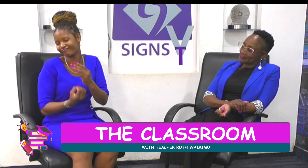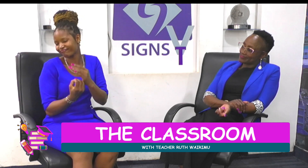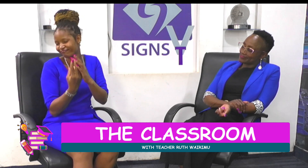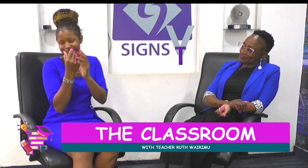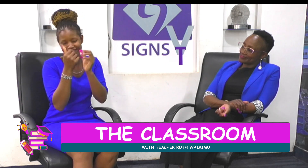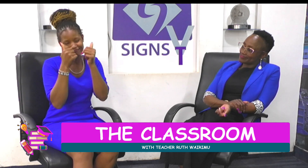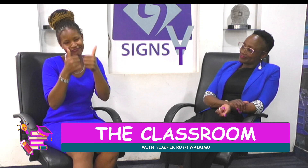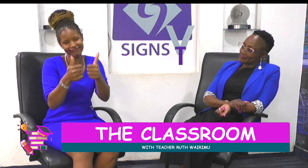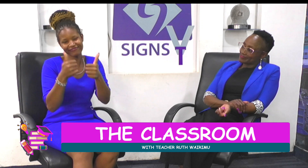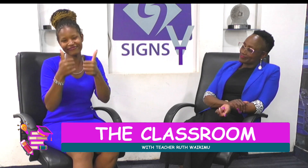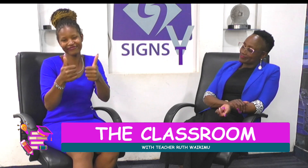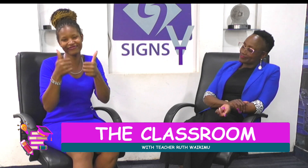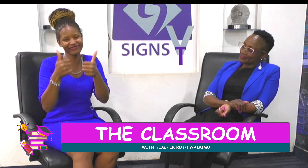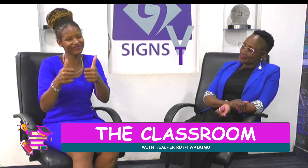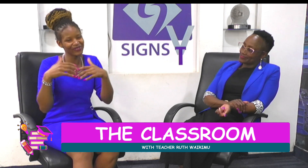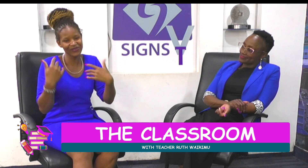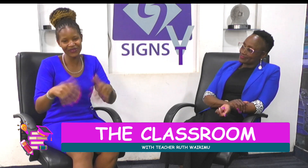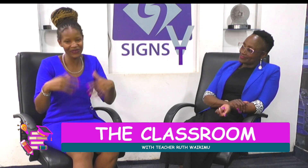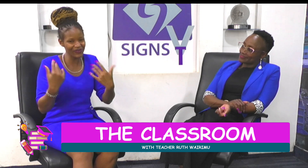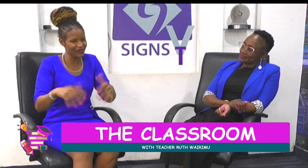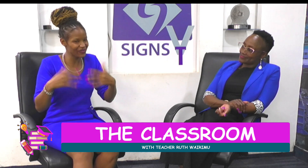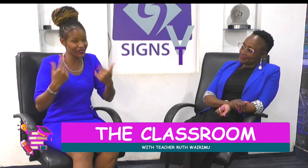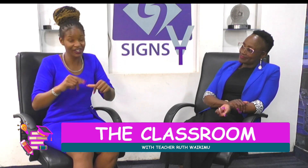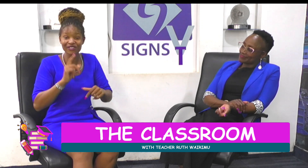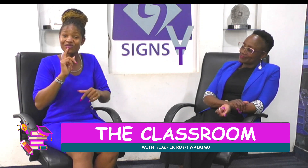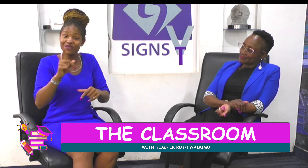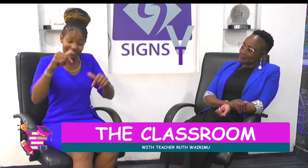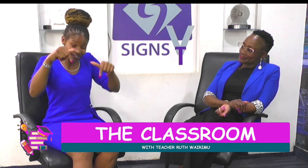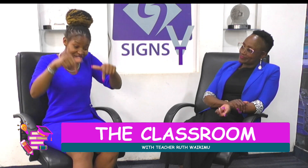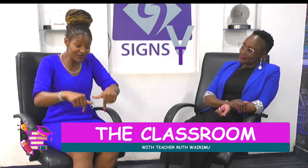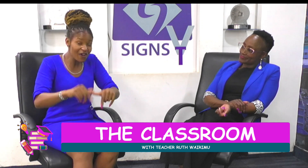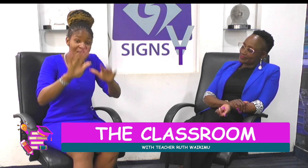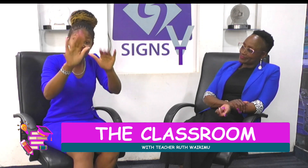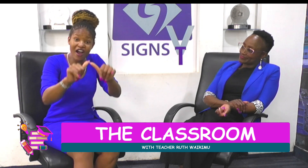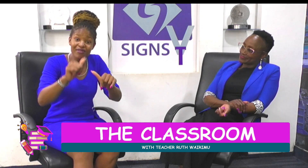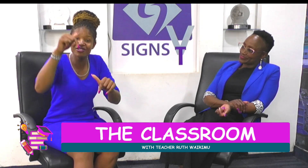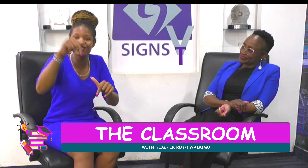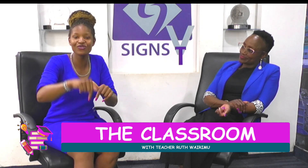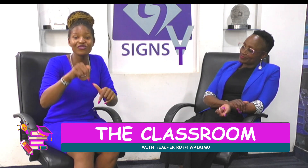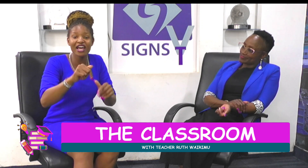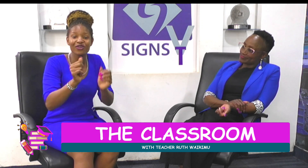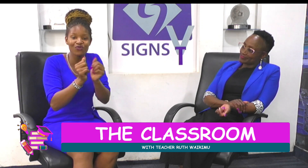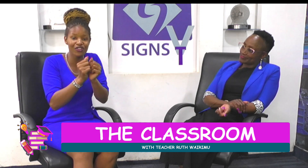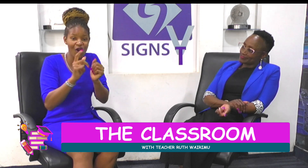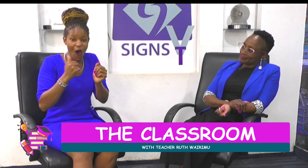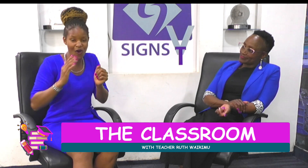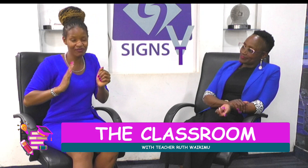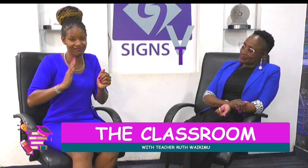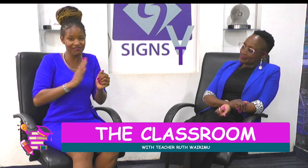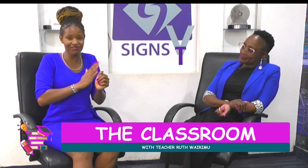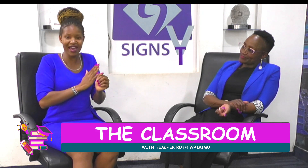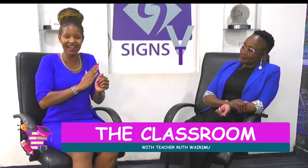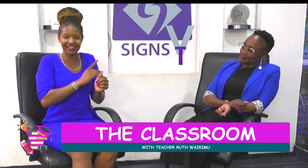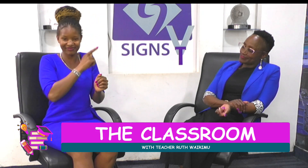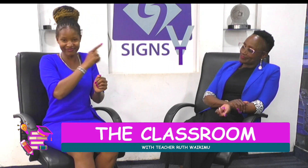she can be able to even offer assistance whenever you are stuck. You can reach out to her and call her.